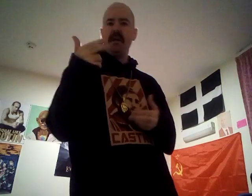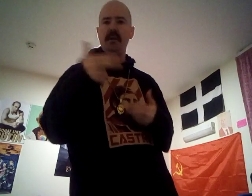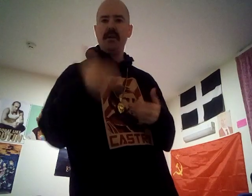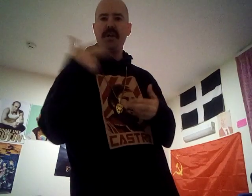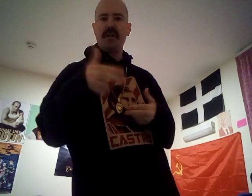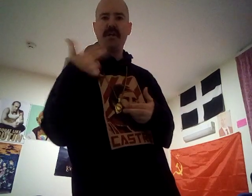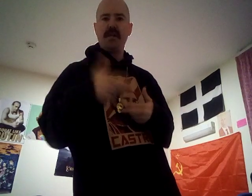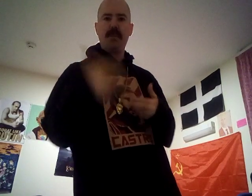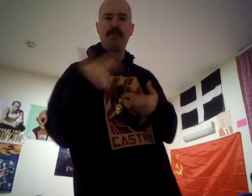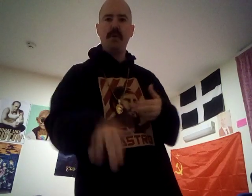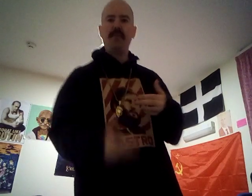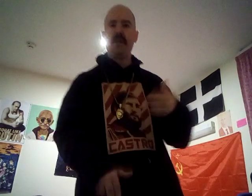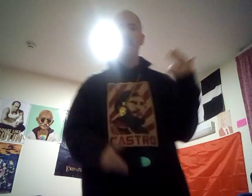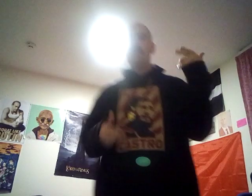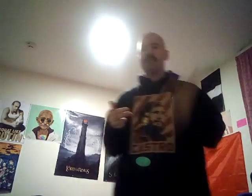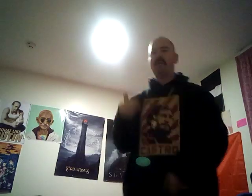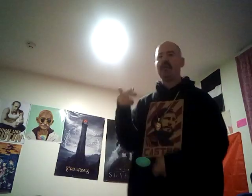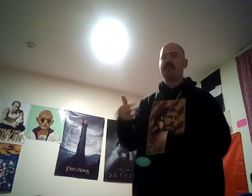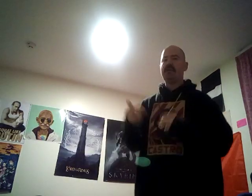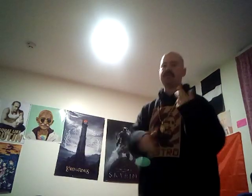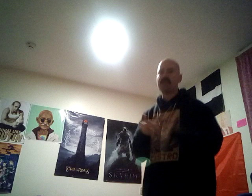City Hunter is Jackie Chan's best movie.